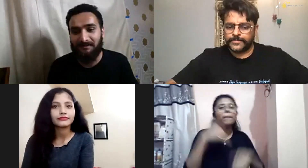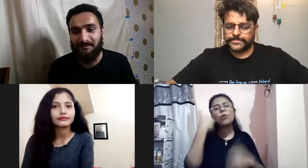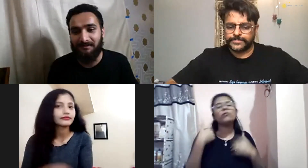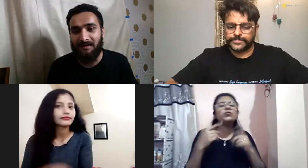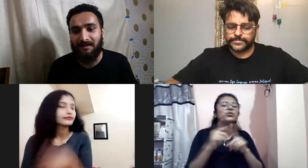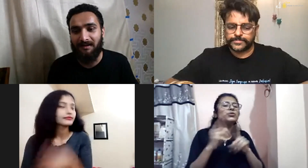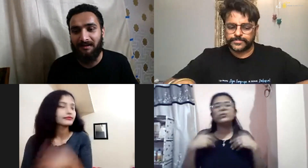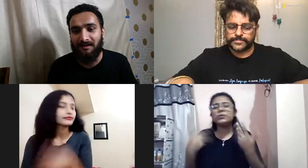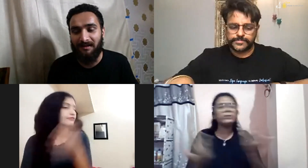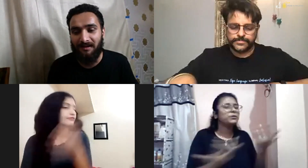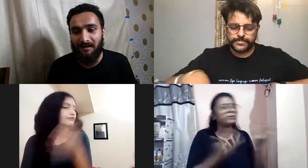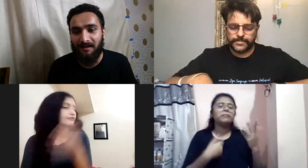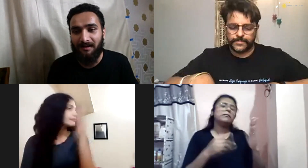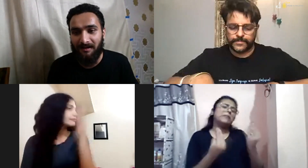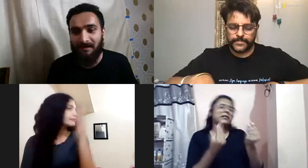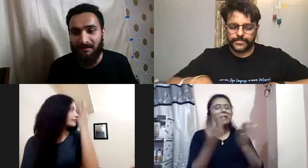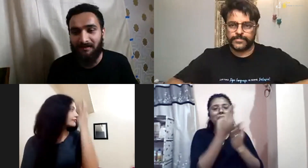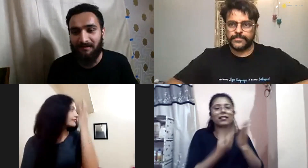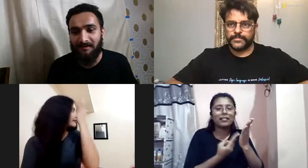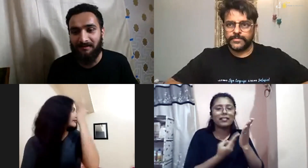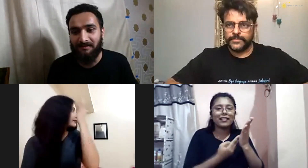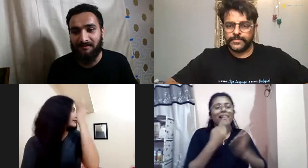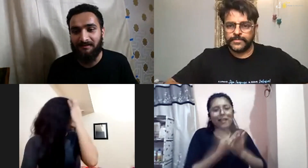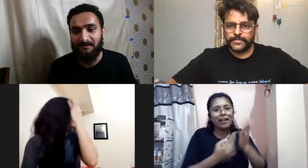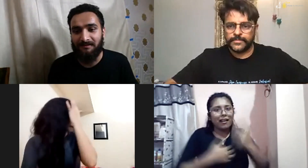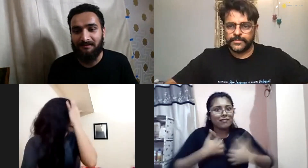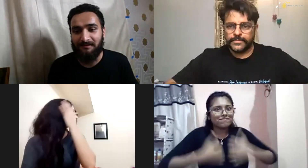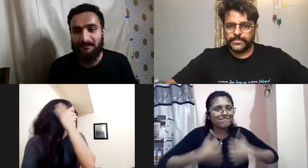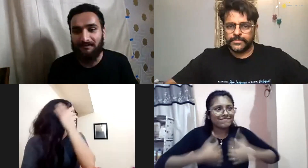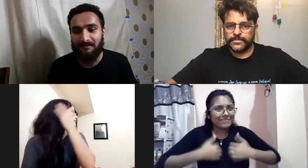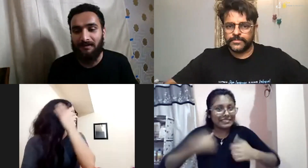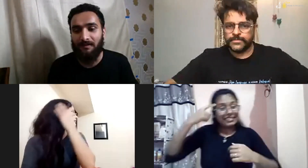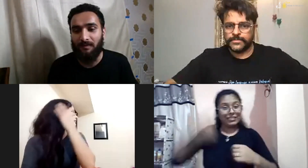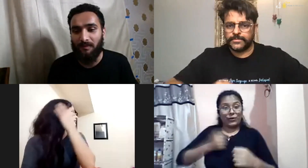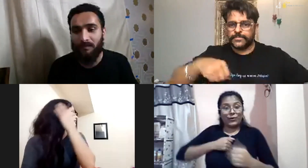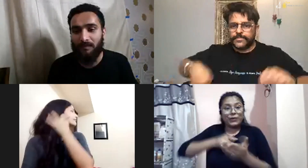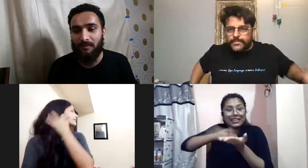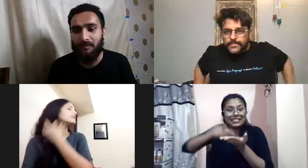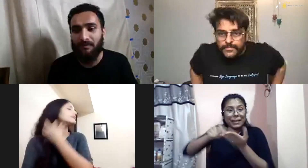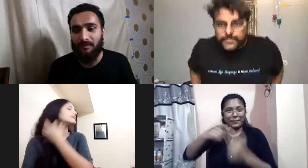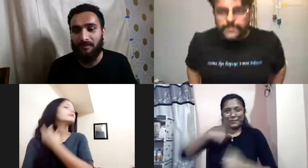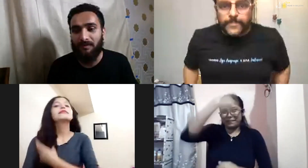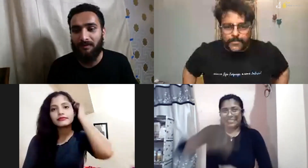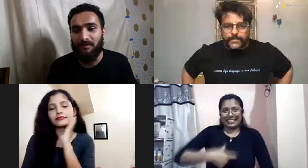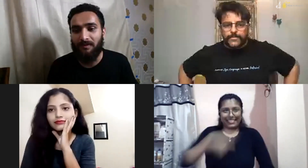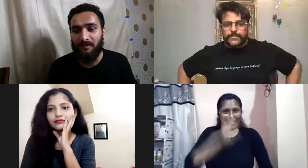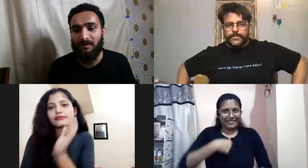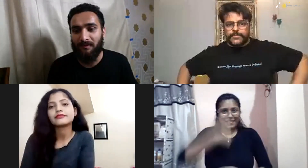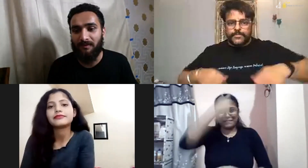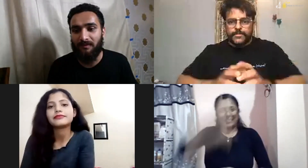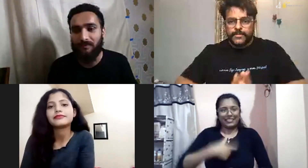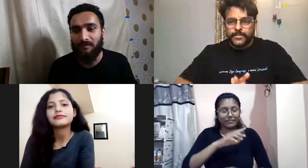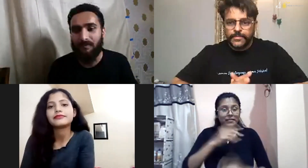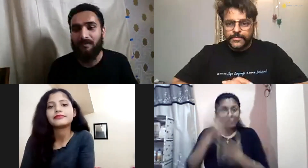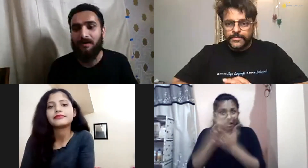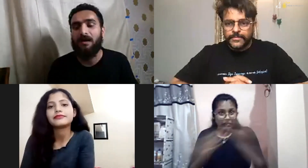which impacted our life, I thought what I supposed to do in that free time, in spare time. So I thought, okay, I will go ahead and I'll do art